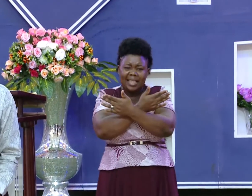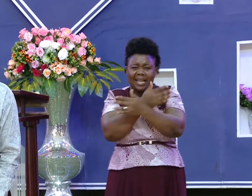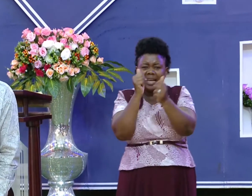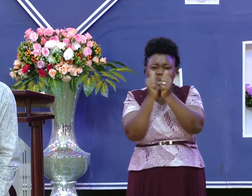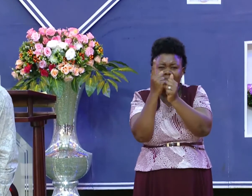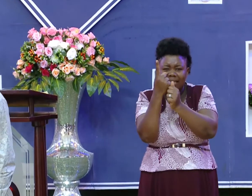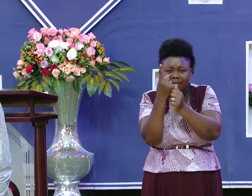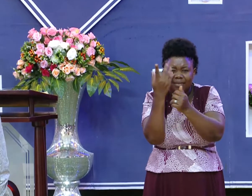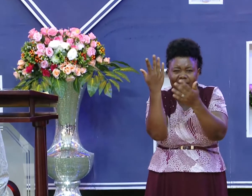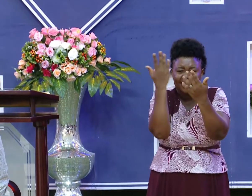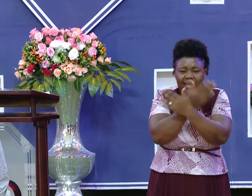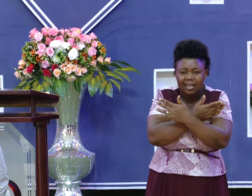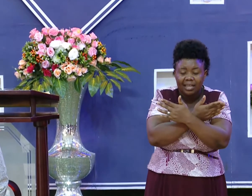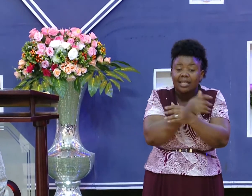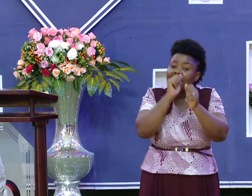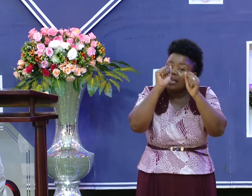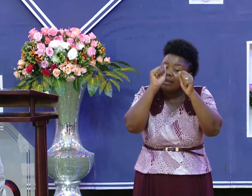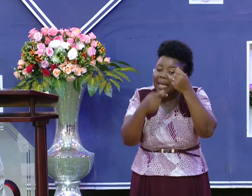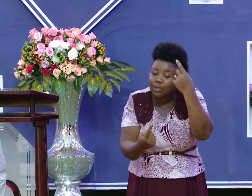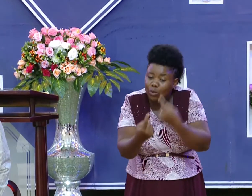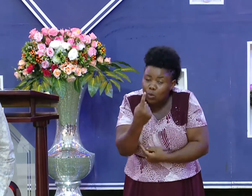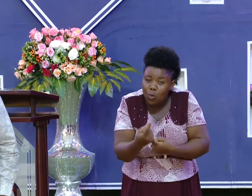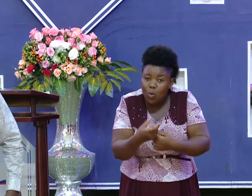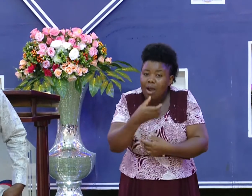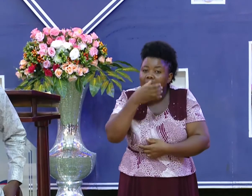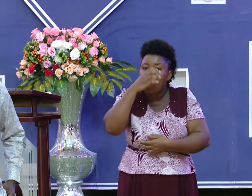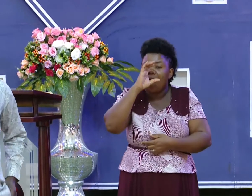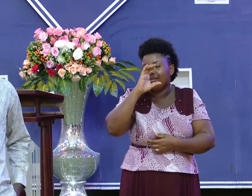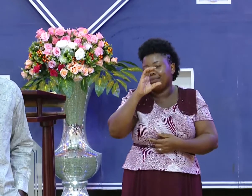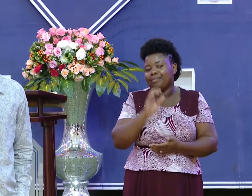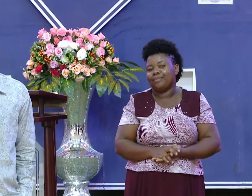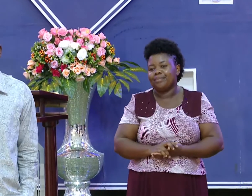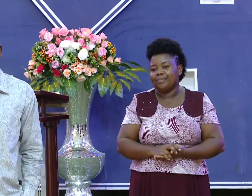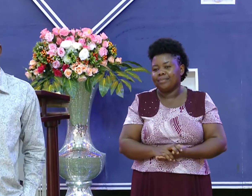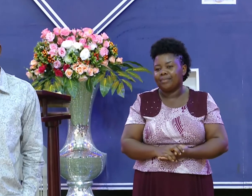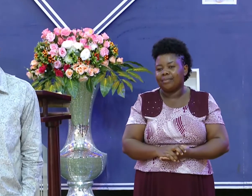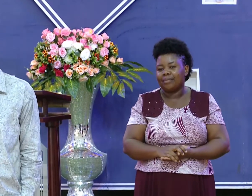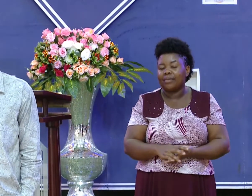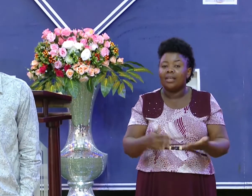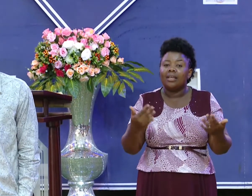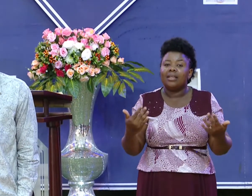it was brought at 11 p.m., he had to taste of it.